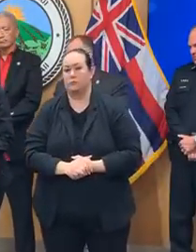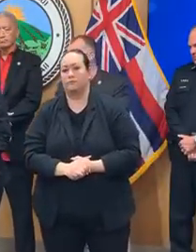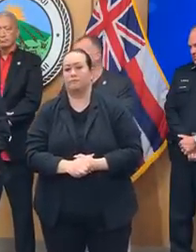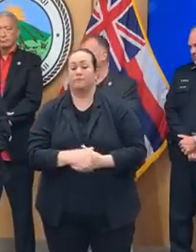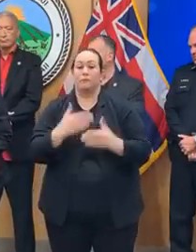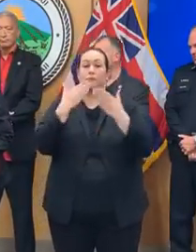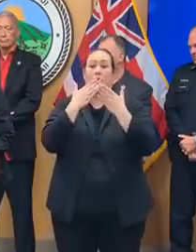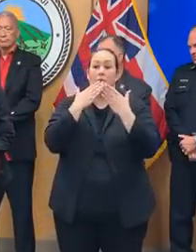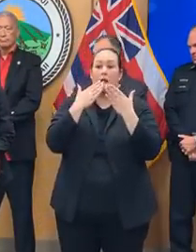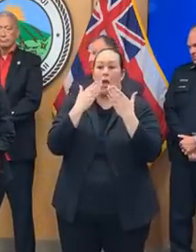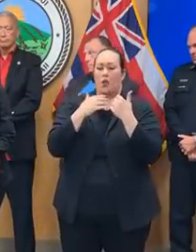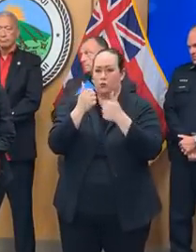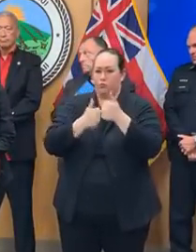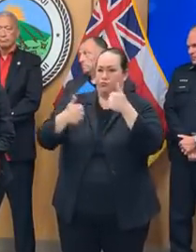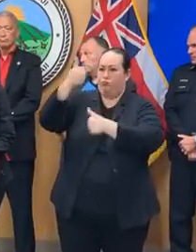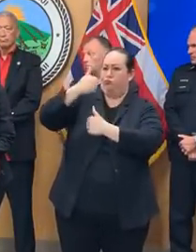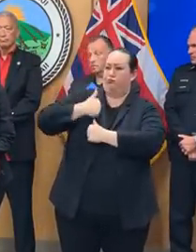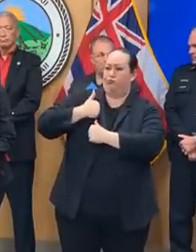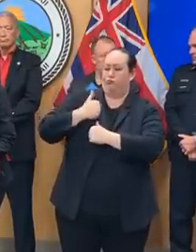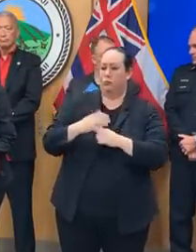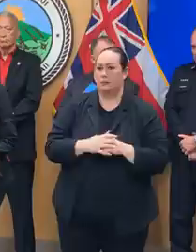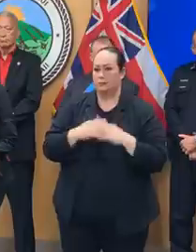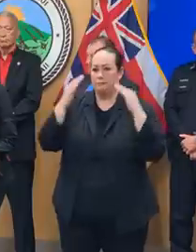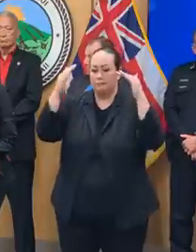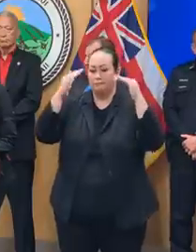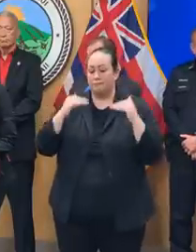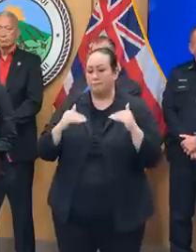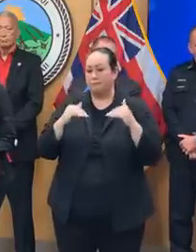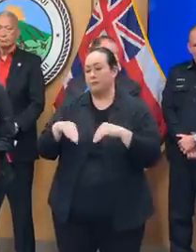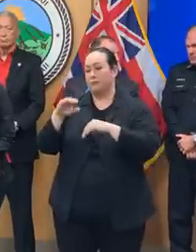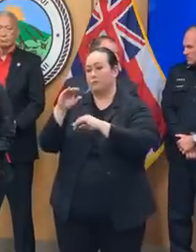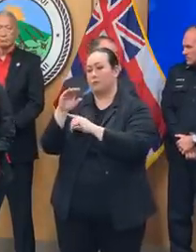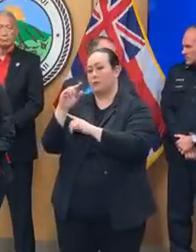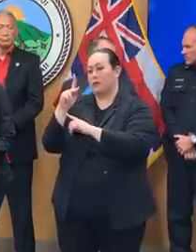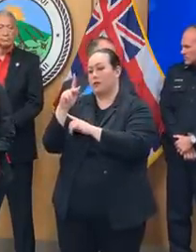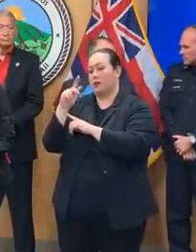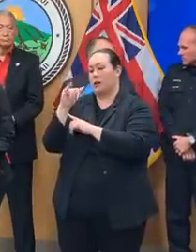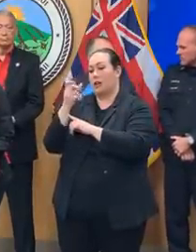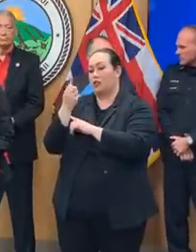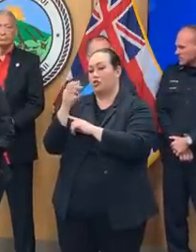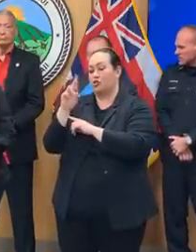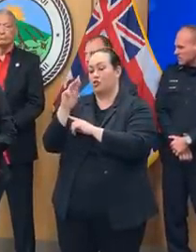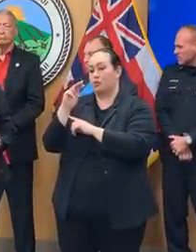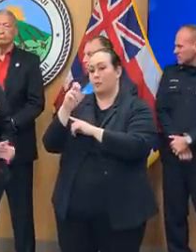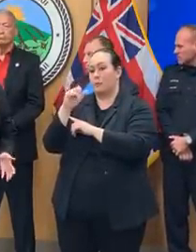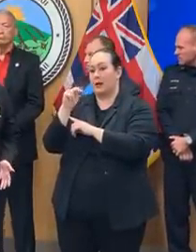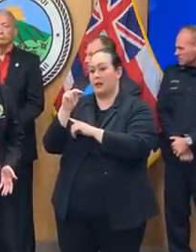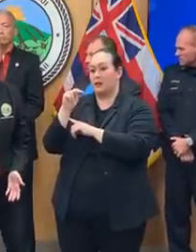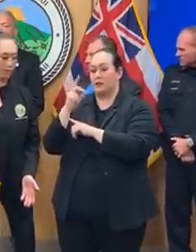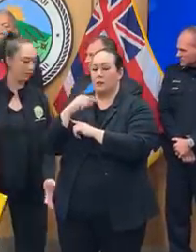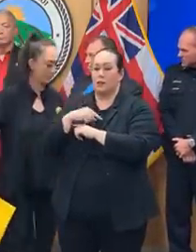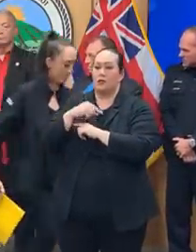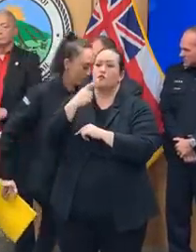Mahalo, General Logan. Next, Brad Kaiserman, VP of Disaster Operations for Red